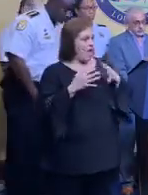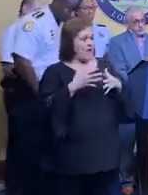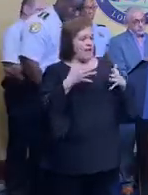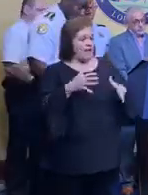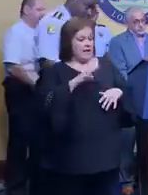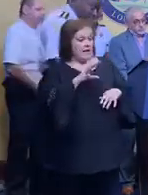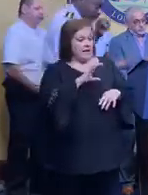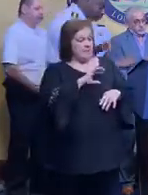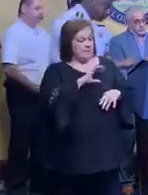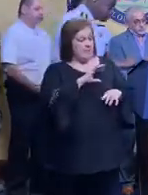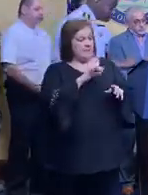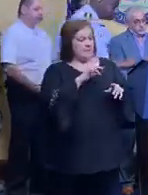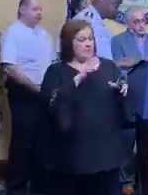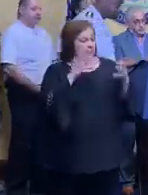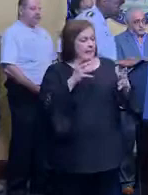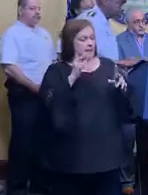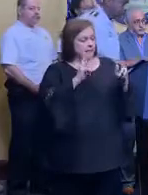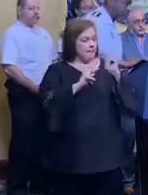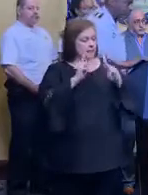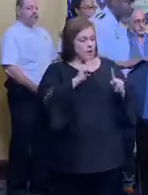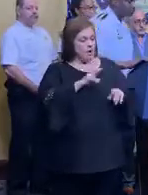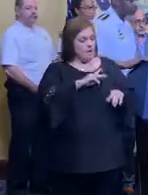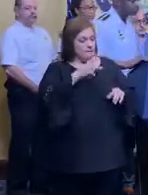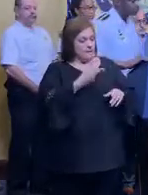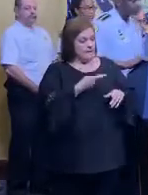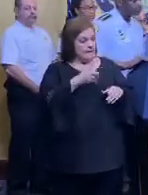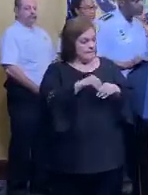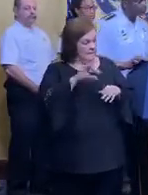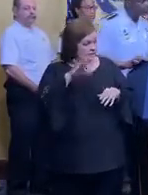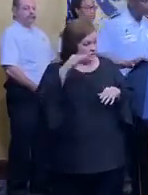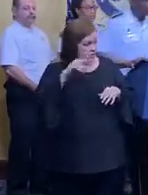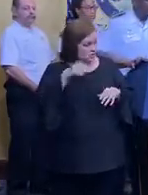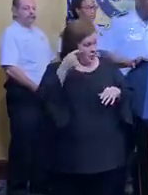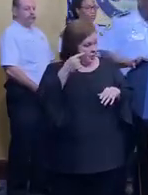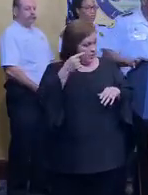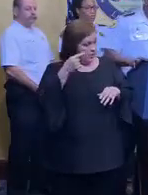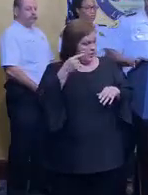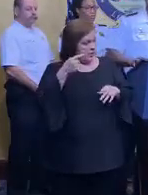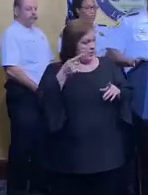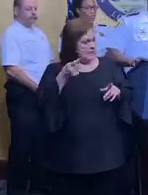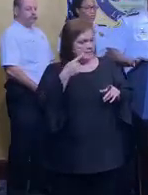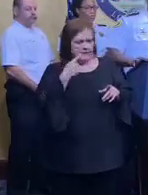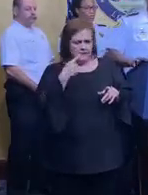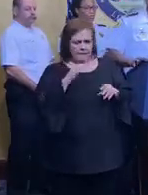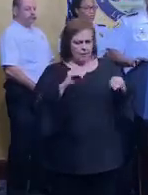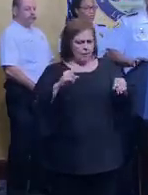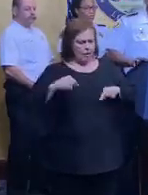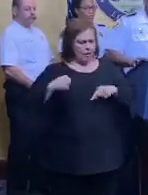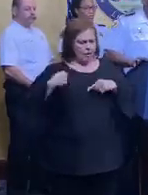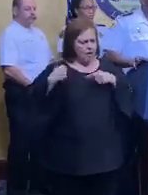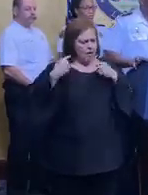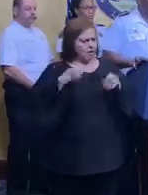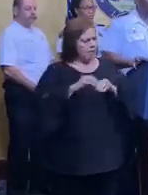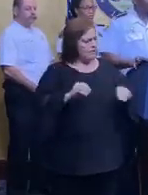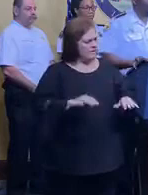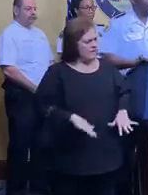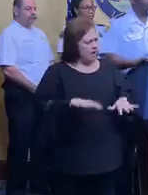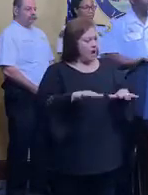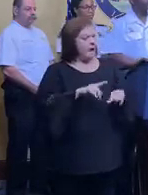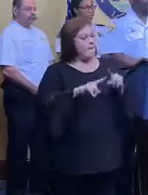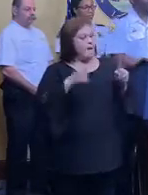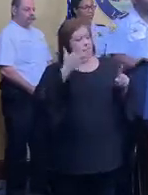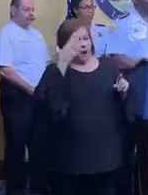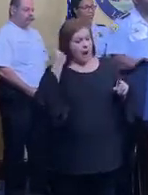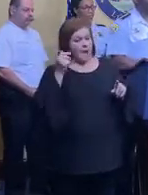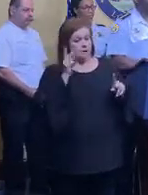people were upset today in the downtown area, in the French Quarter, and really parts of Uptown that haven't flooded in a long time, because motorists were driving down their